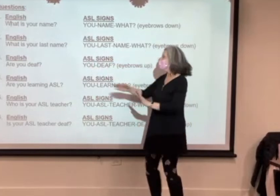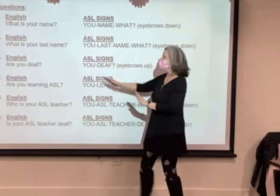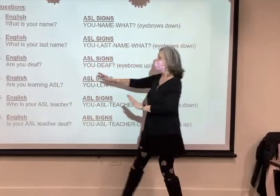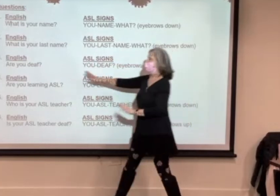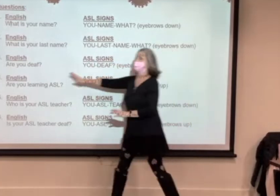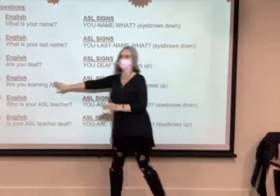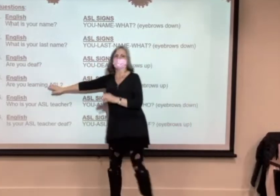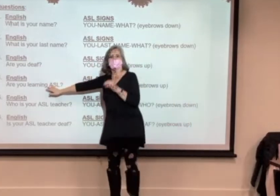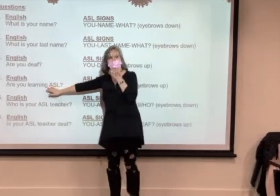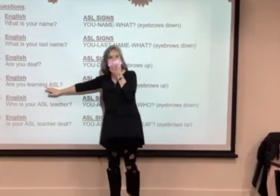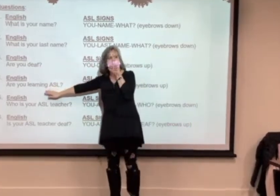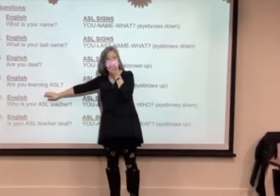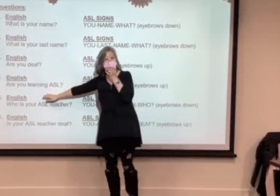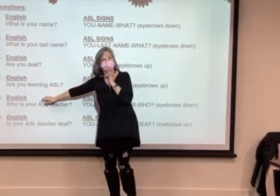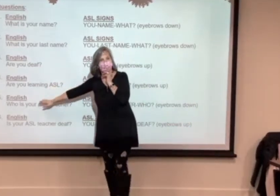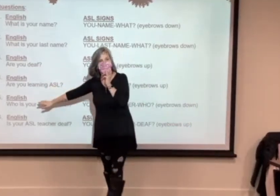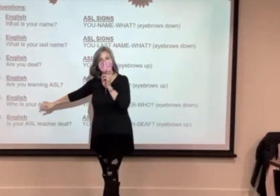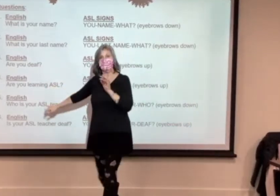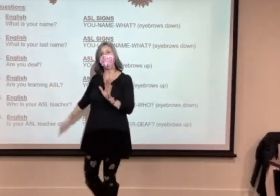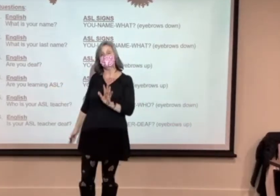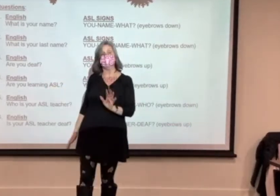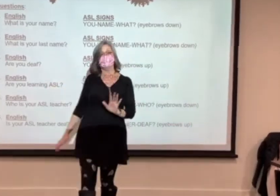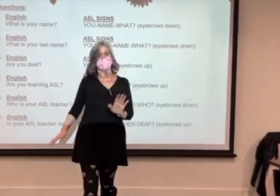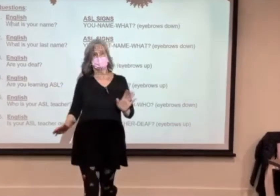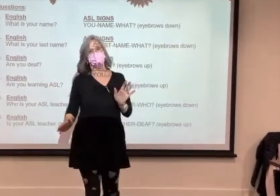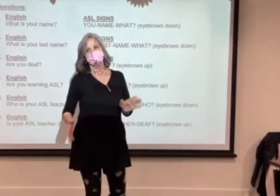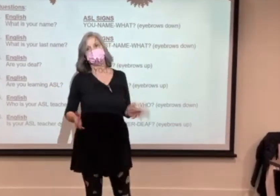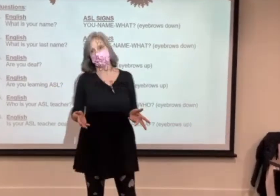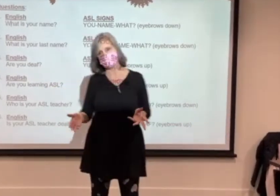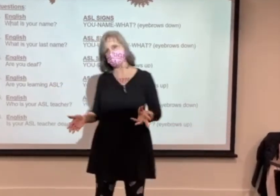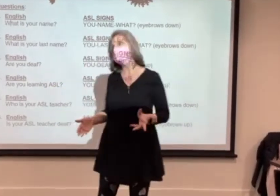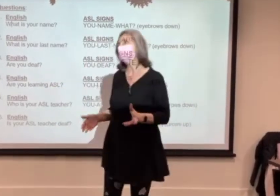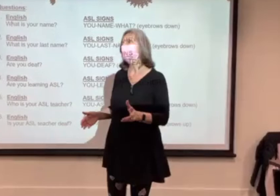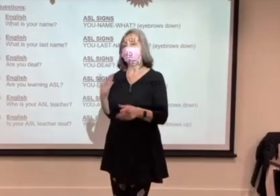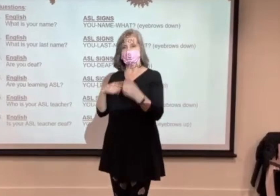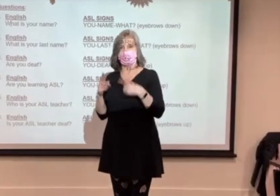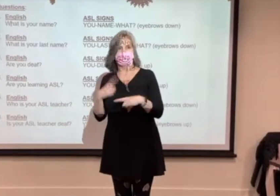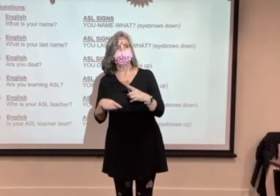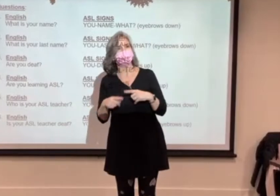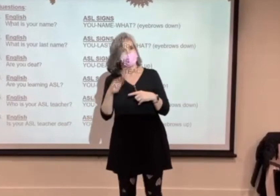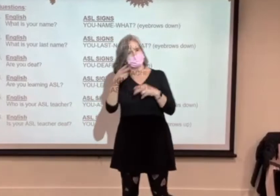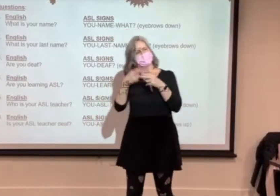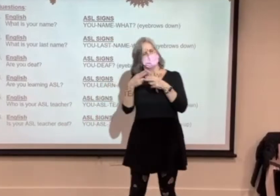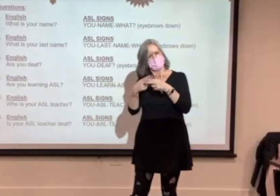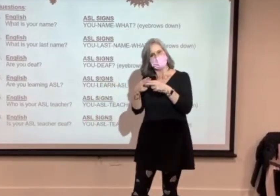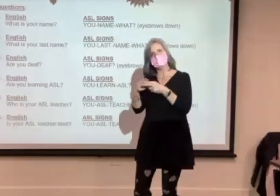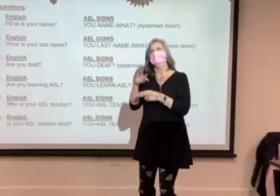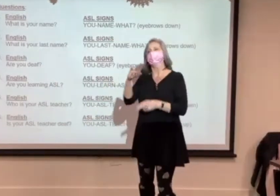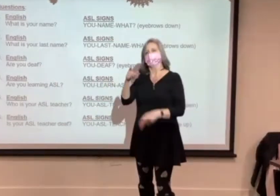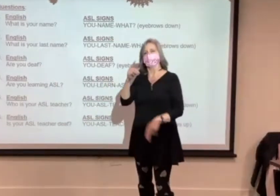is gonna be the next question a deaf person will ask you. And this is truly a deaf introduction. If you're signing and they ask you what your name is, they'll ask